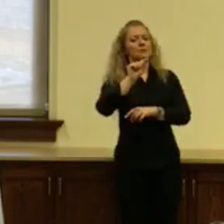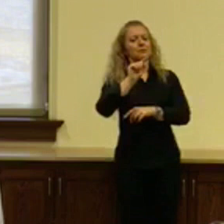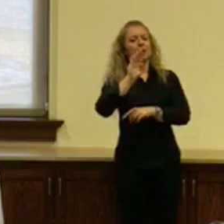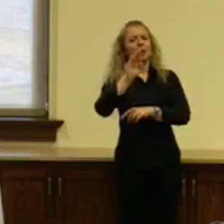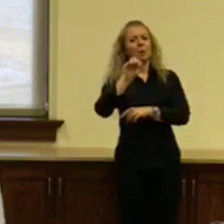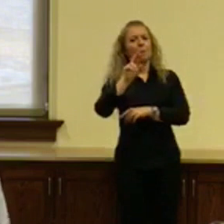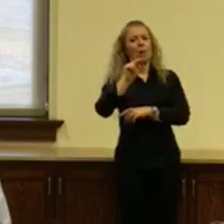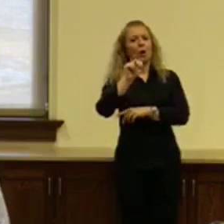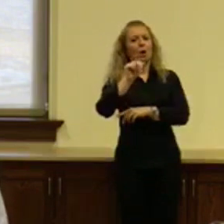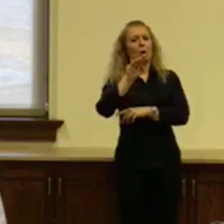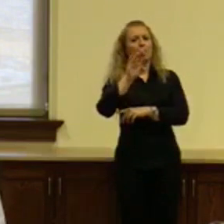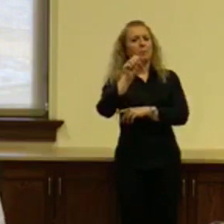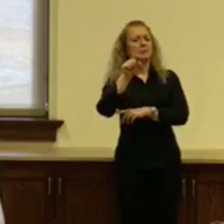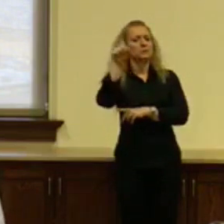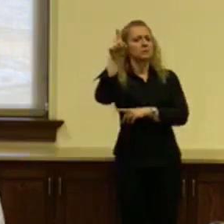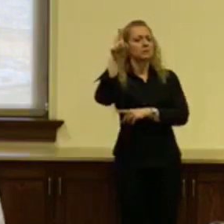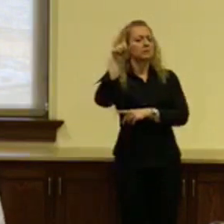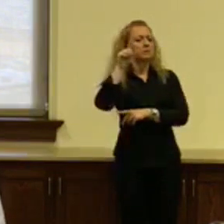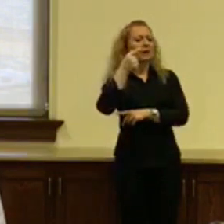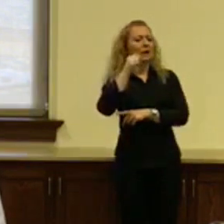measures are being taken?